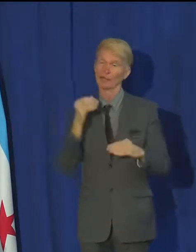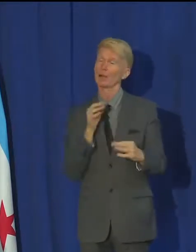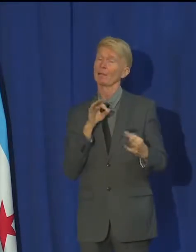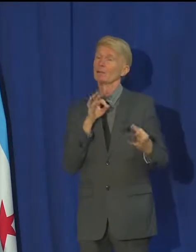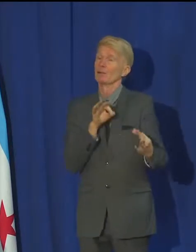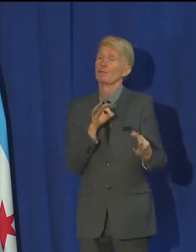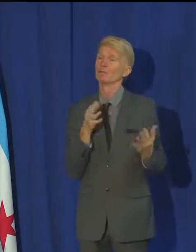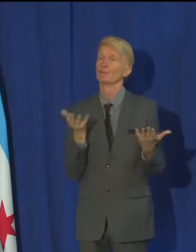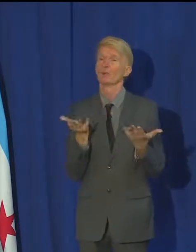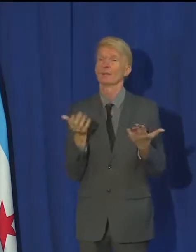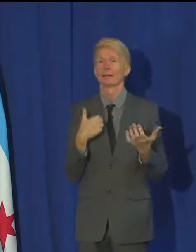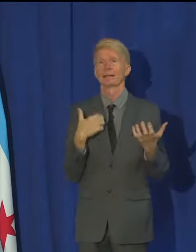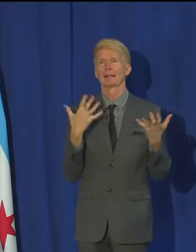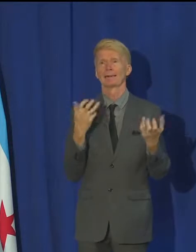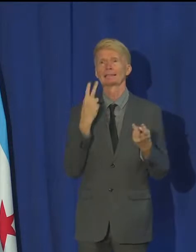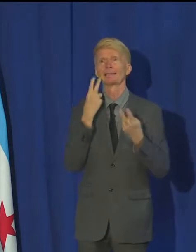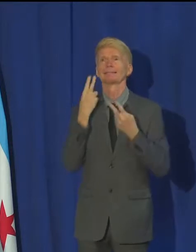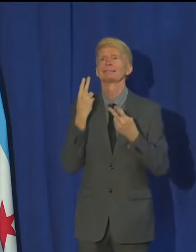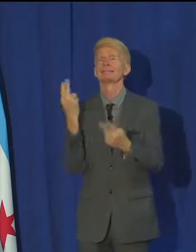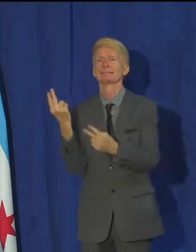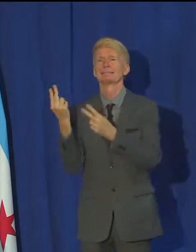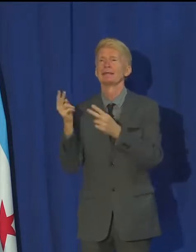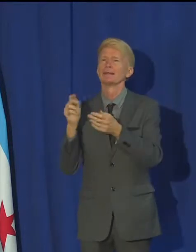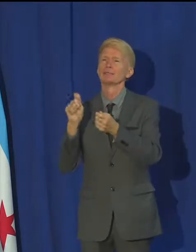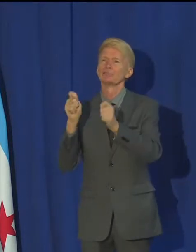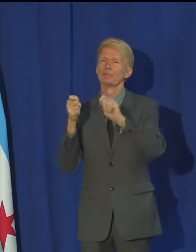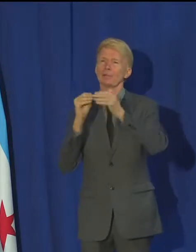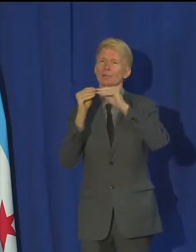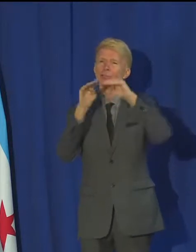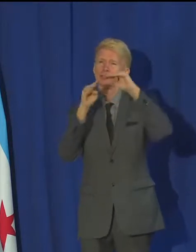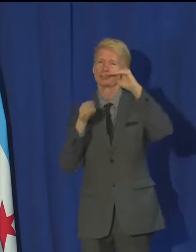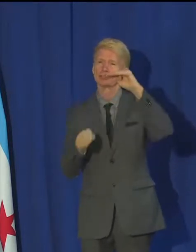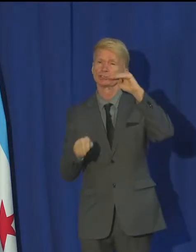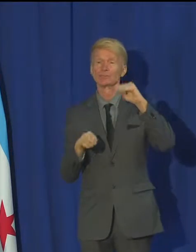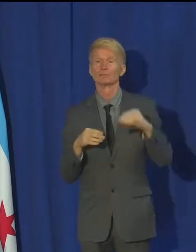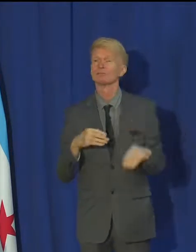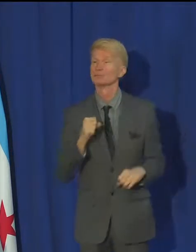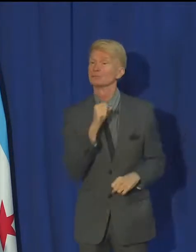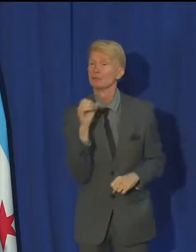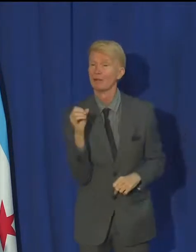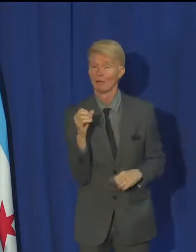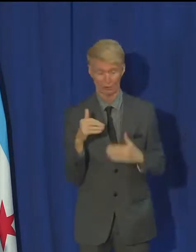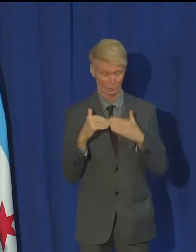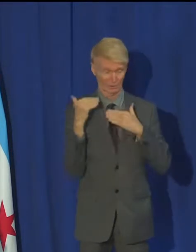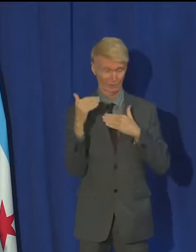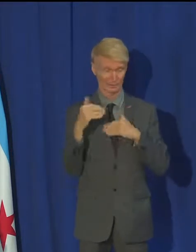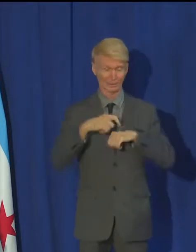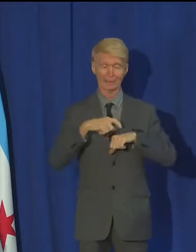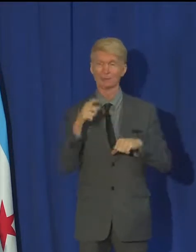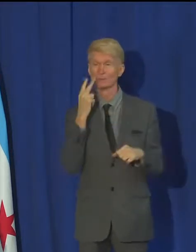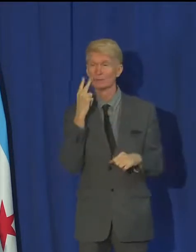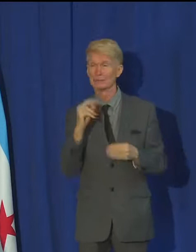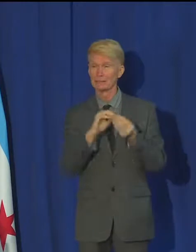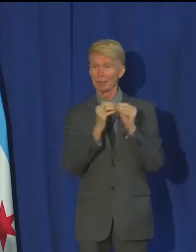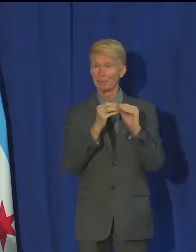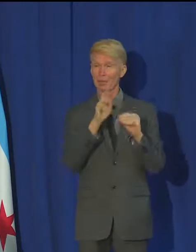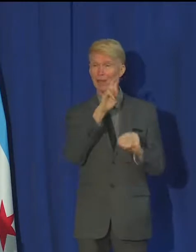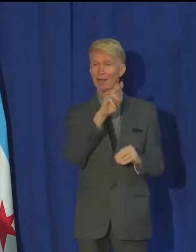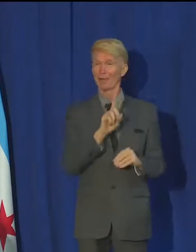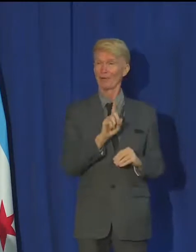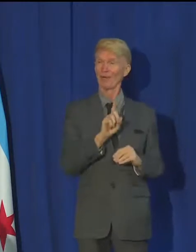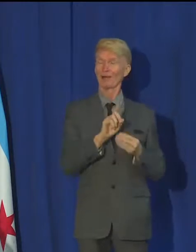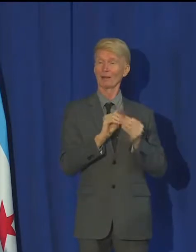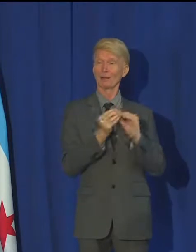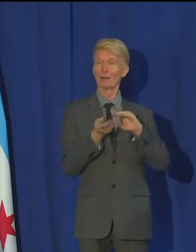ideally, I want to see it turn around the other direction. So please don't be surprised when you see the case numbers go up. We'll be